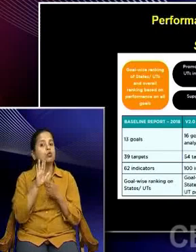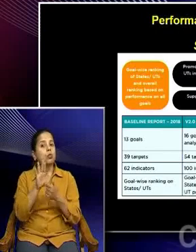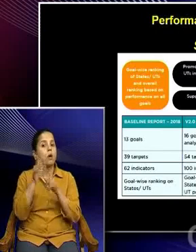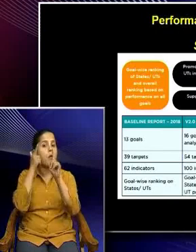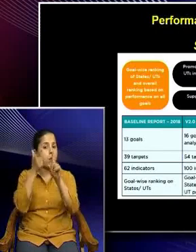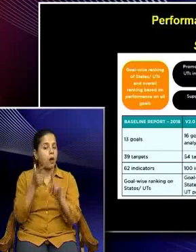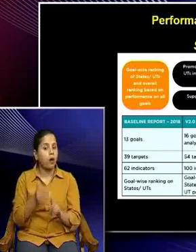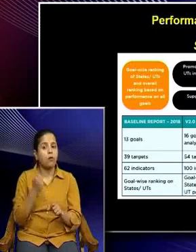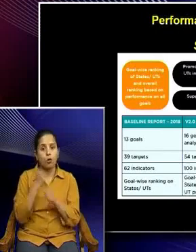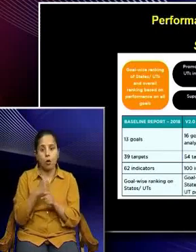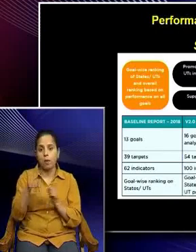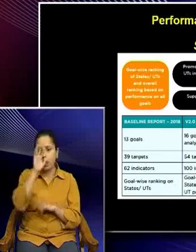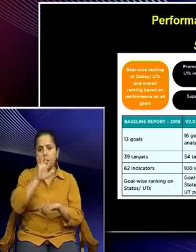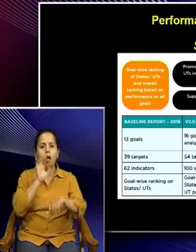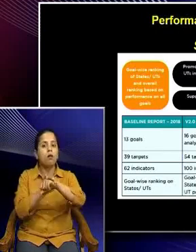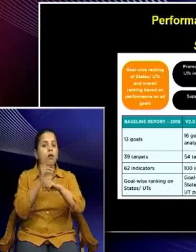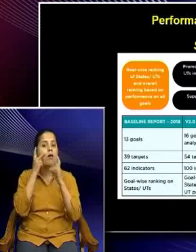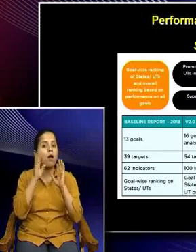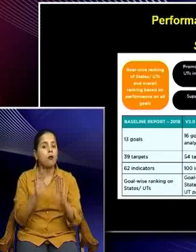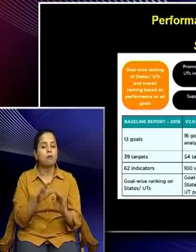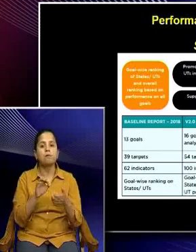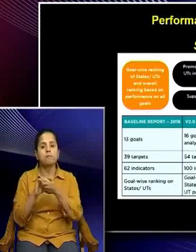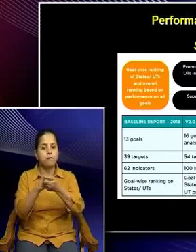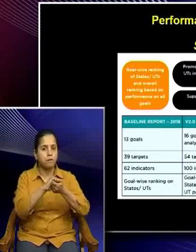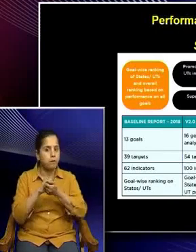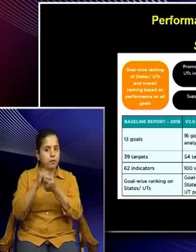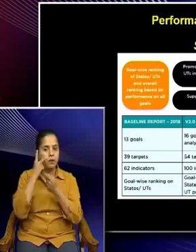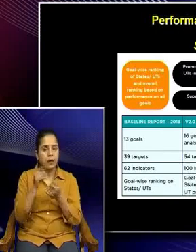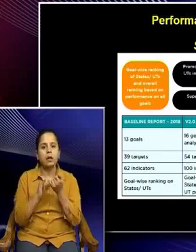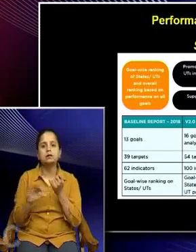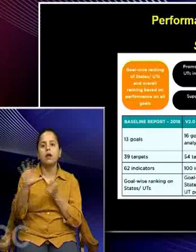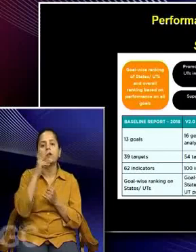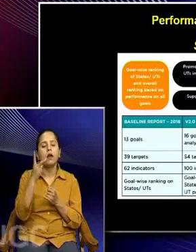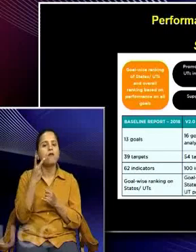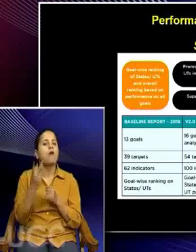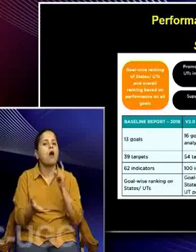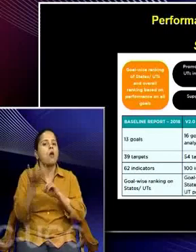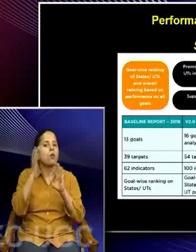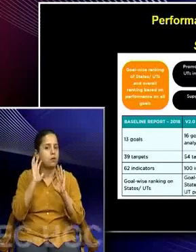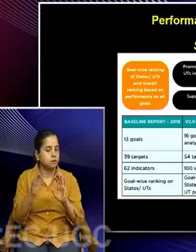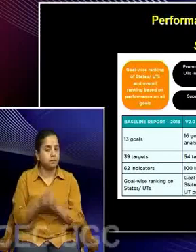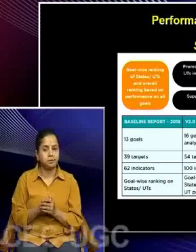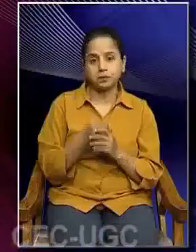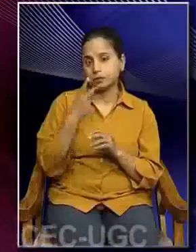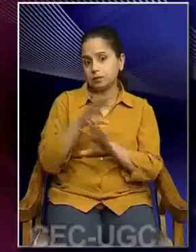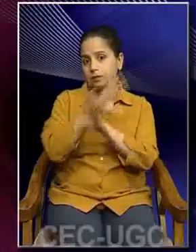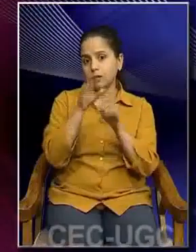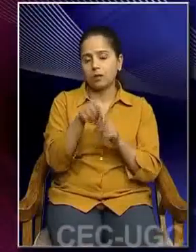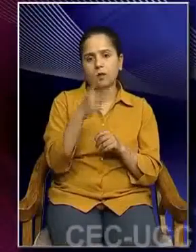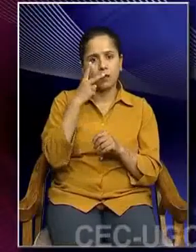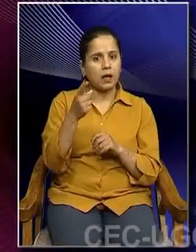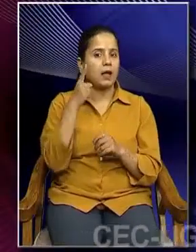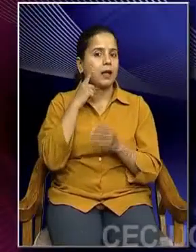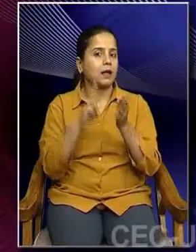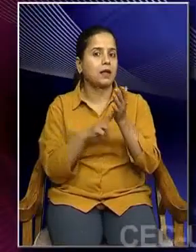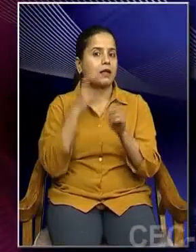Government of India has been able to identify in partnership with the states, and so these indices or